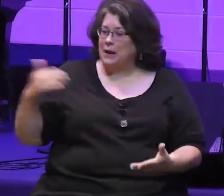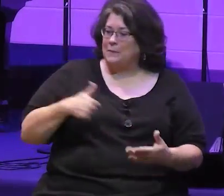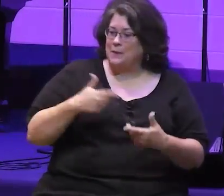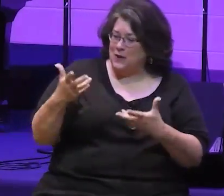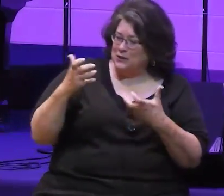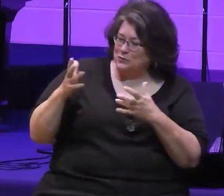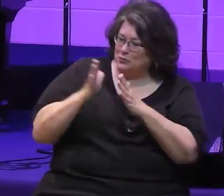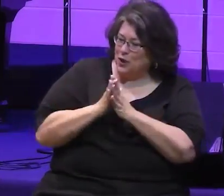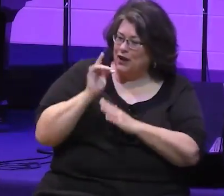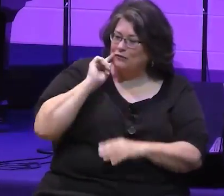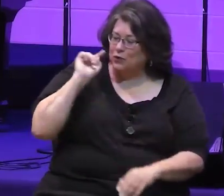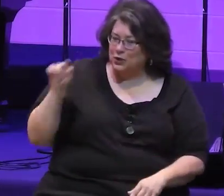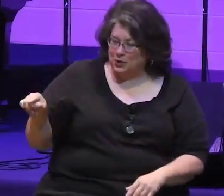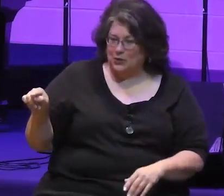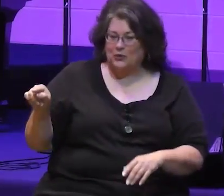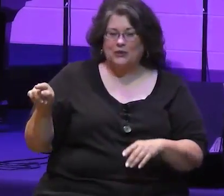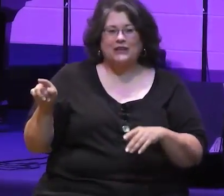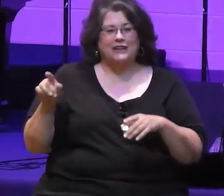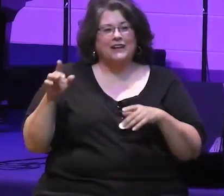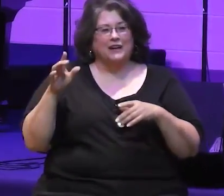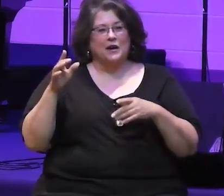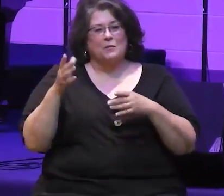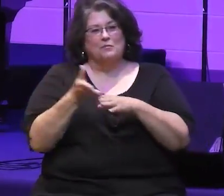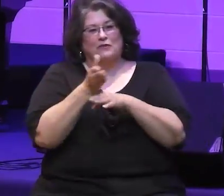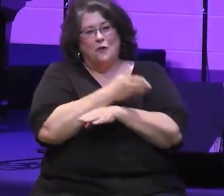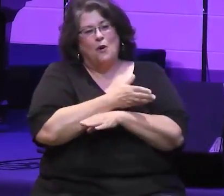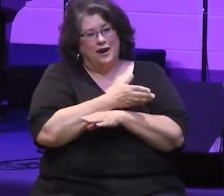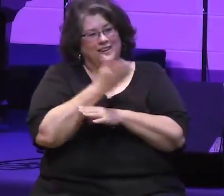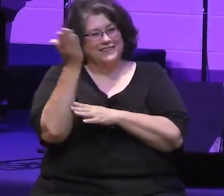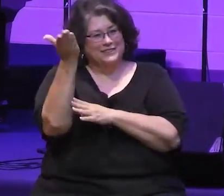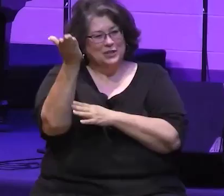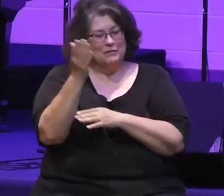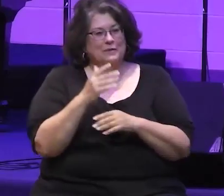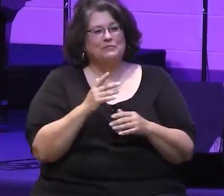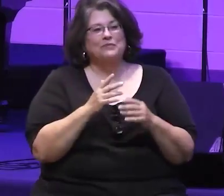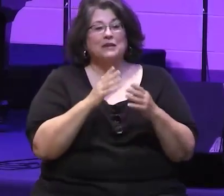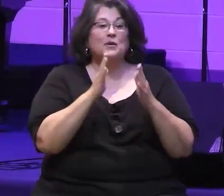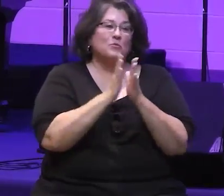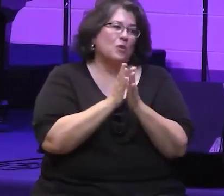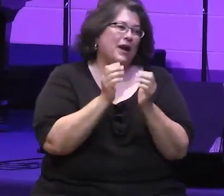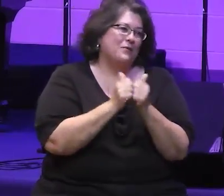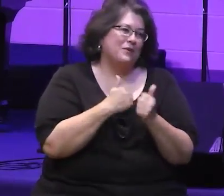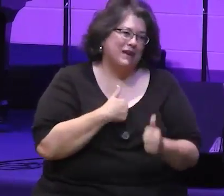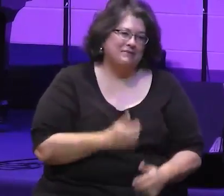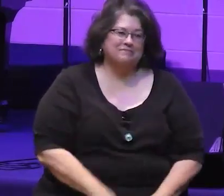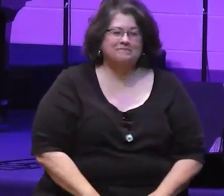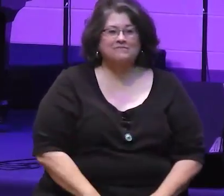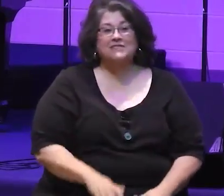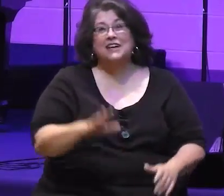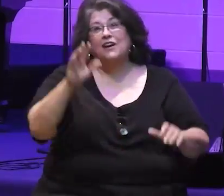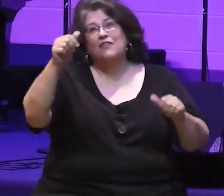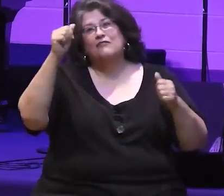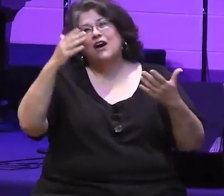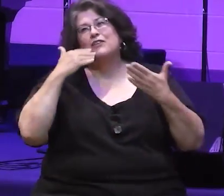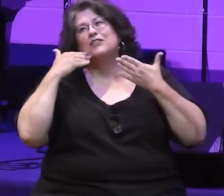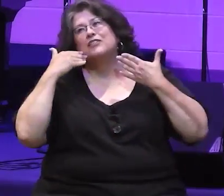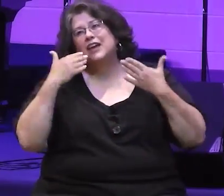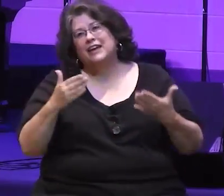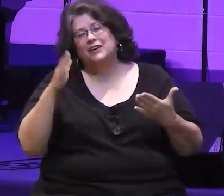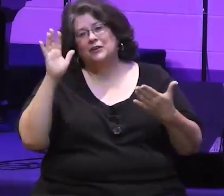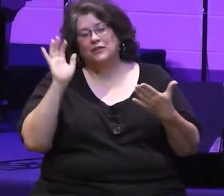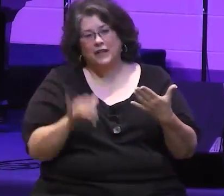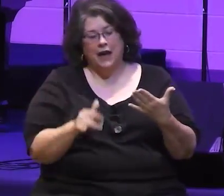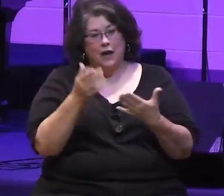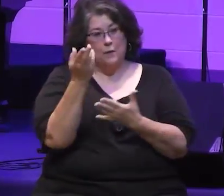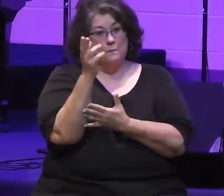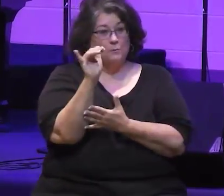you as you get ready to bring us into God's Word this morning. Would you guys pray with me? Father, thank you that Brian gets to be with us this morning.